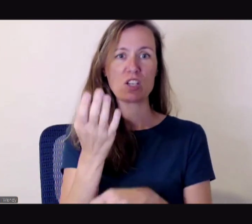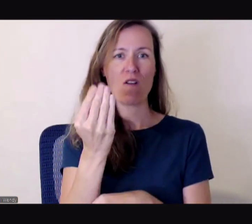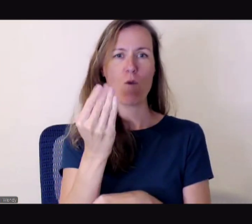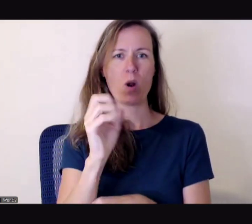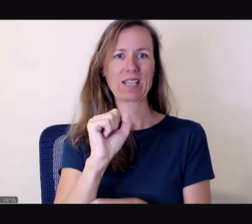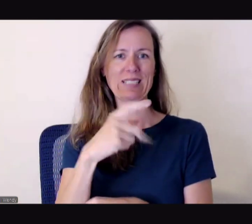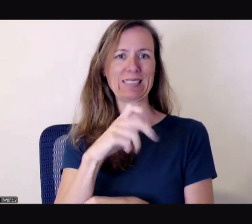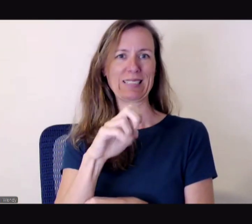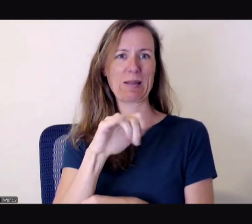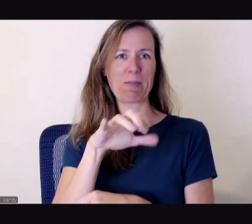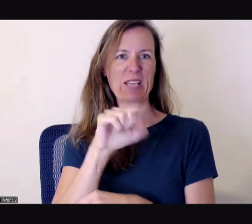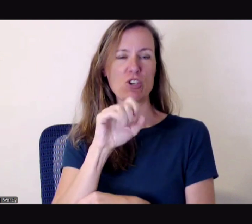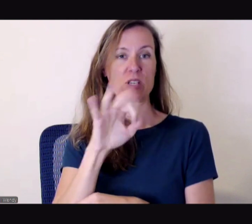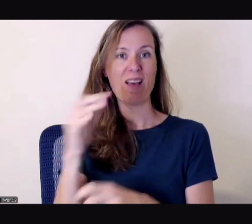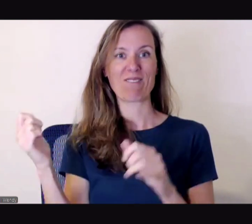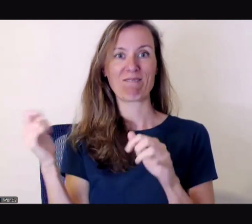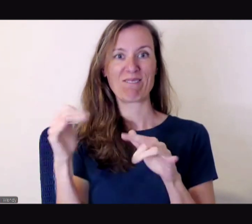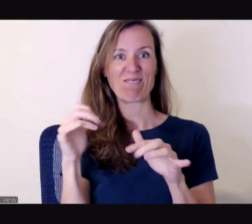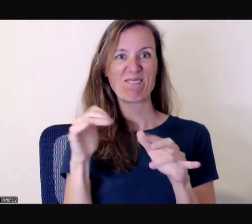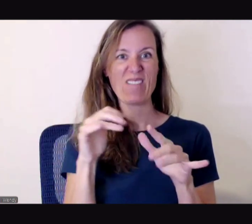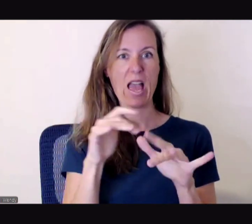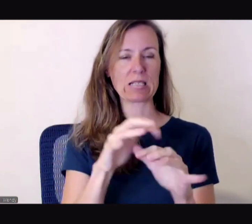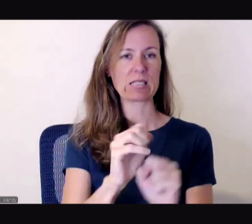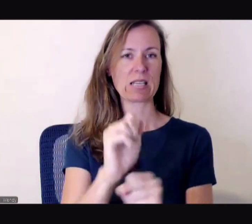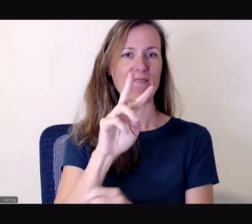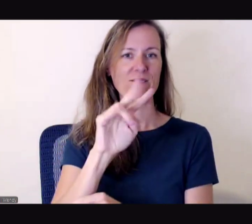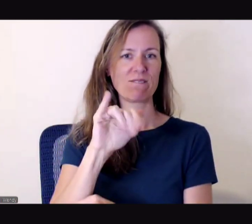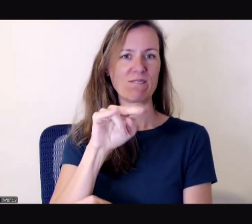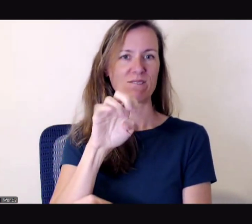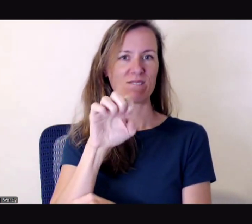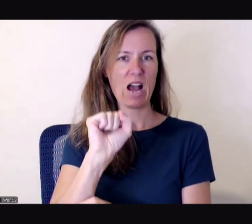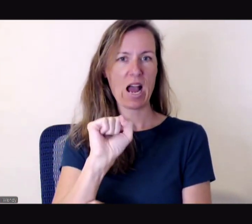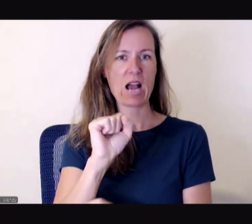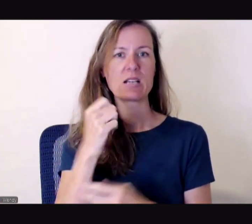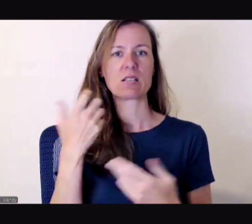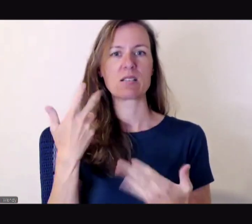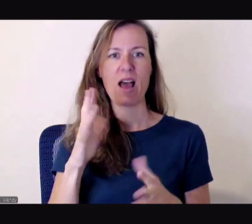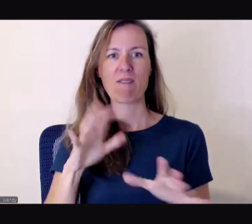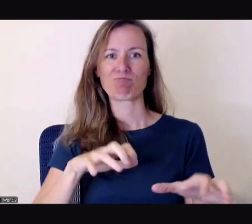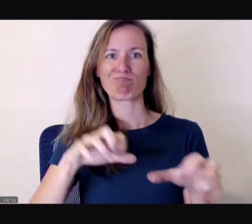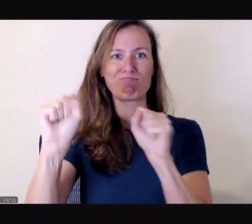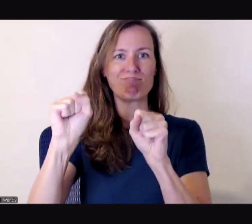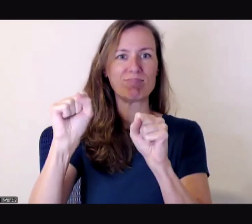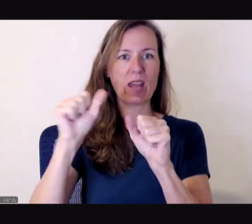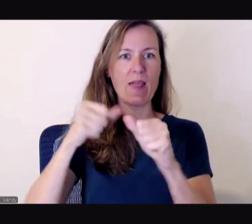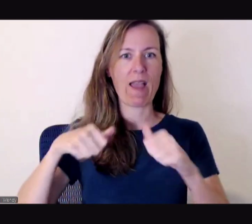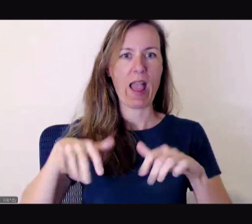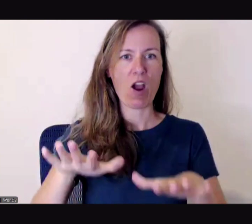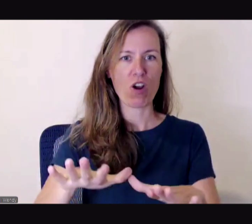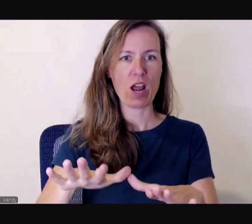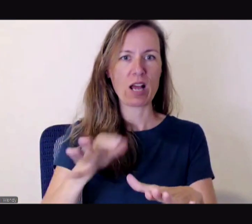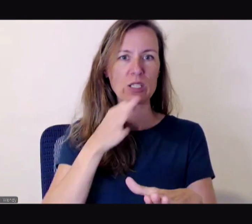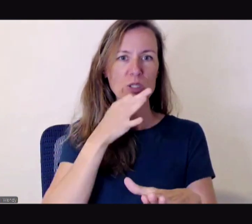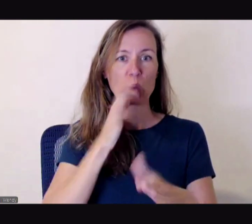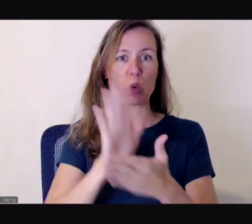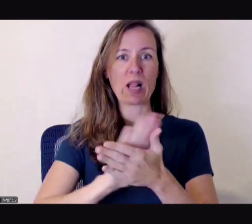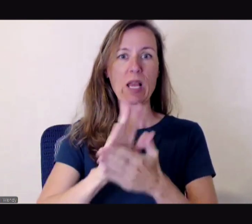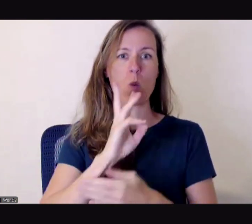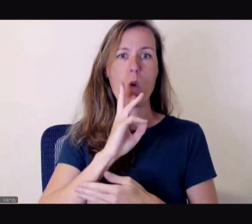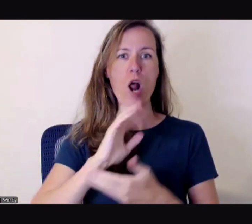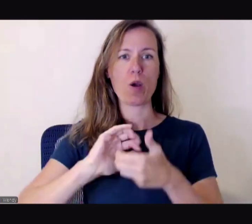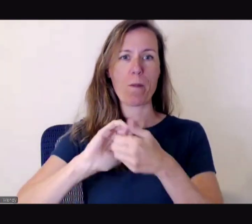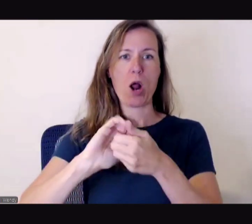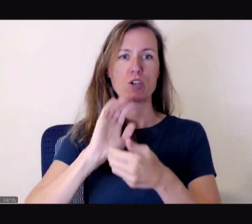around Red Maple Run in MNC PPC's Cheverly East Park and nearby town-owned land. This